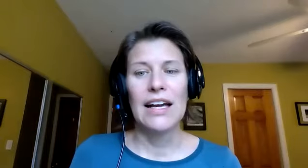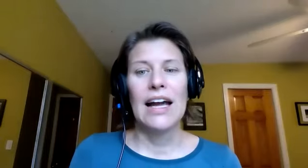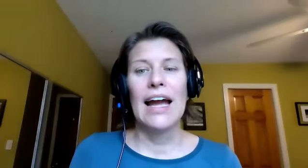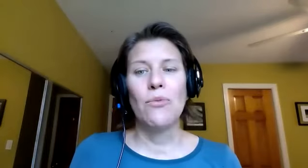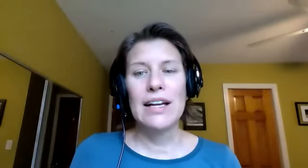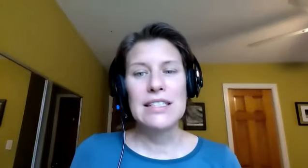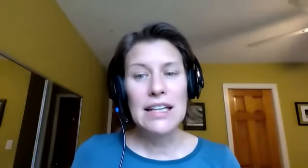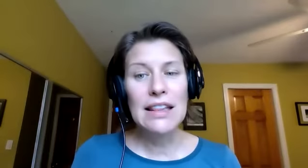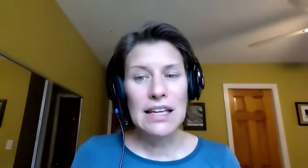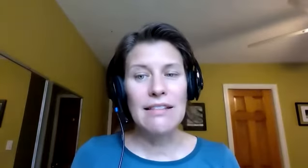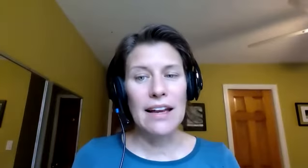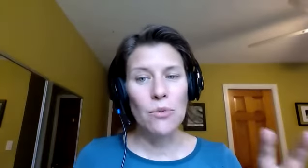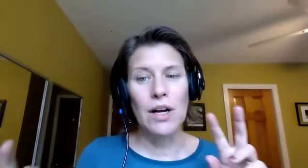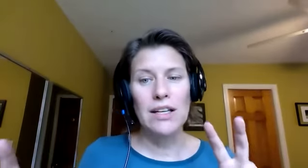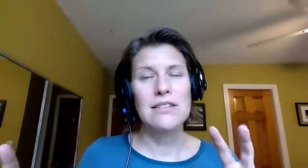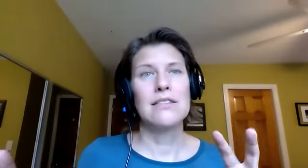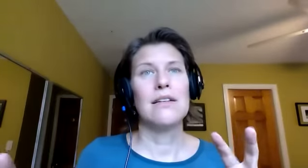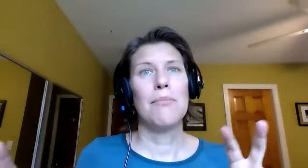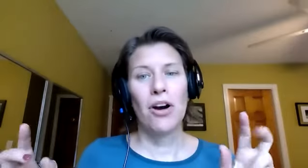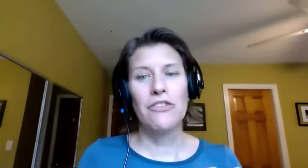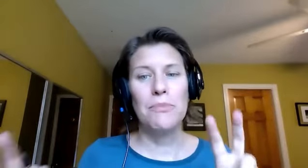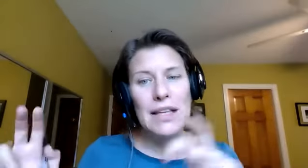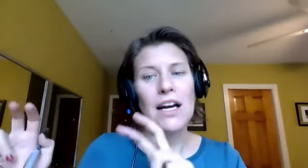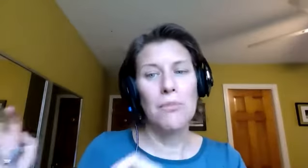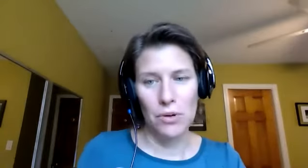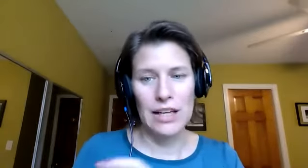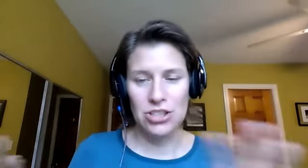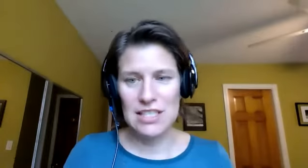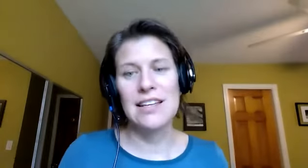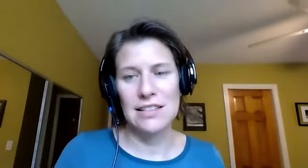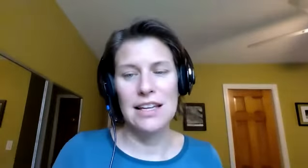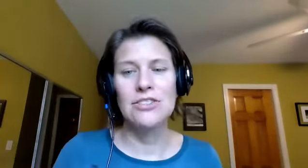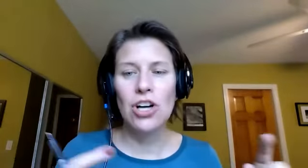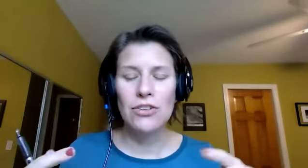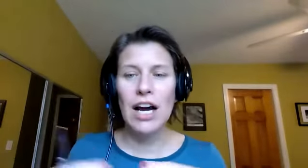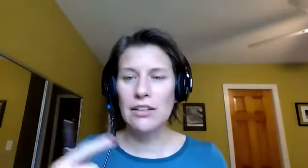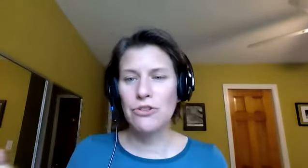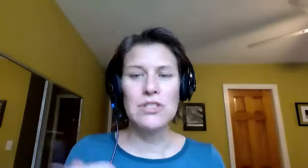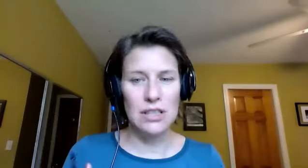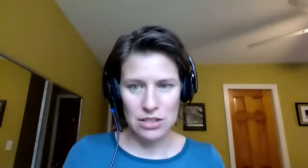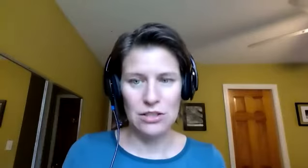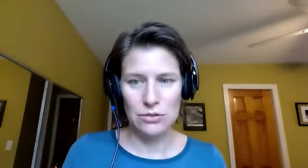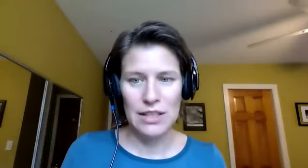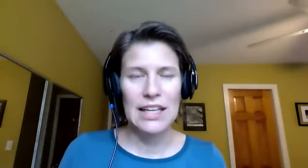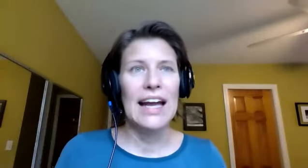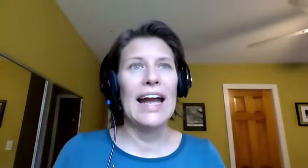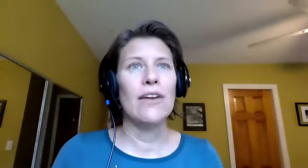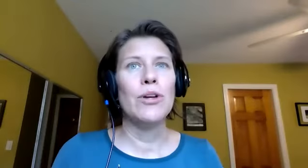And where I did think that it was part of being humble, as she says, and don't not confusing the two. And when